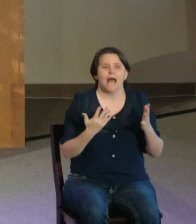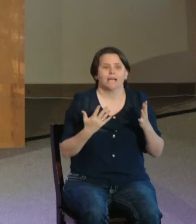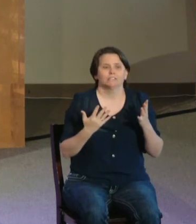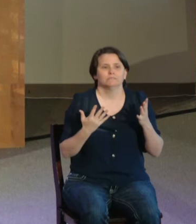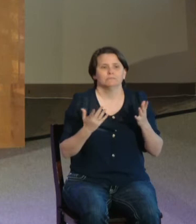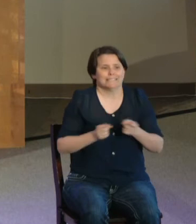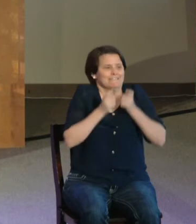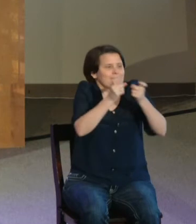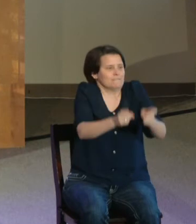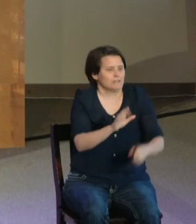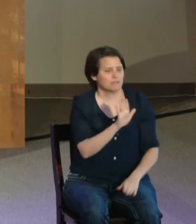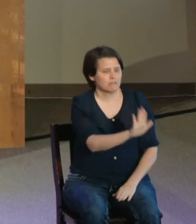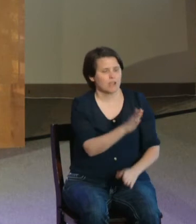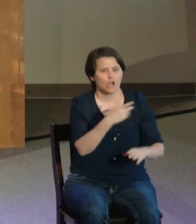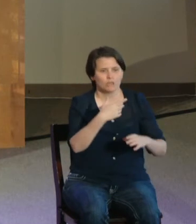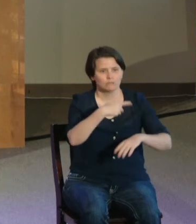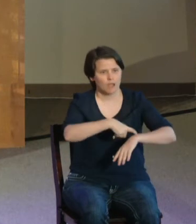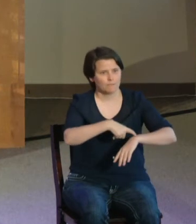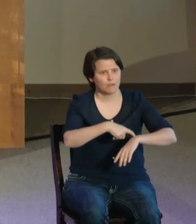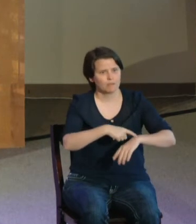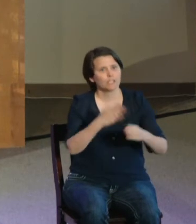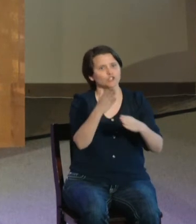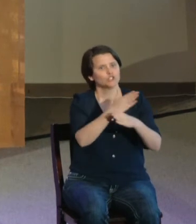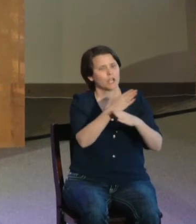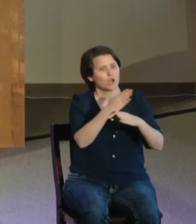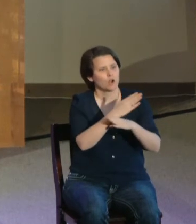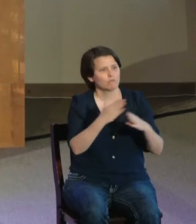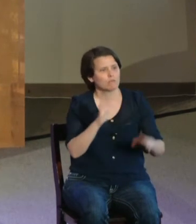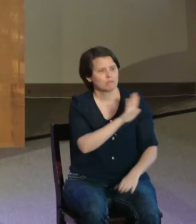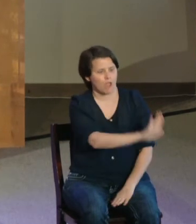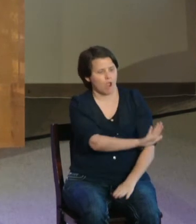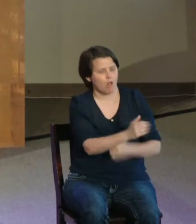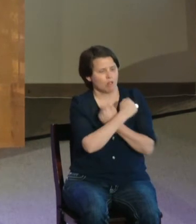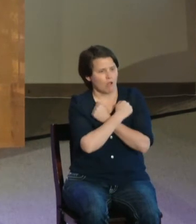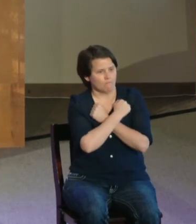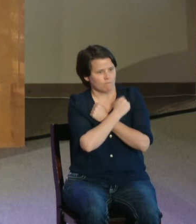they wanted to share with me their immense love for this community.